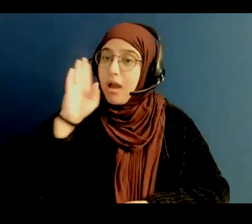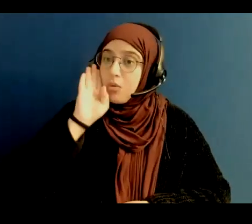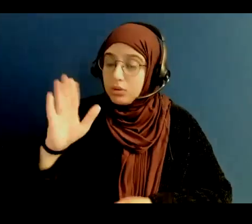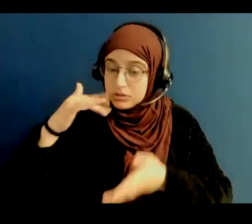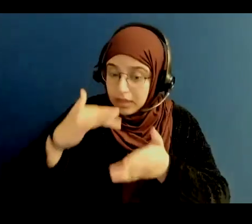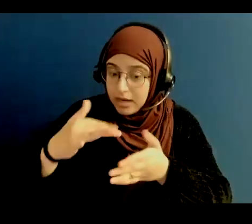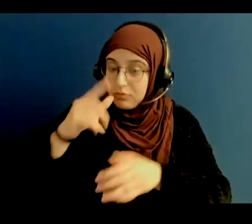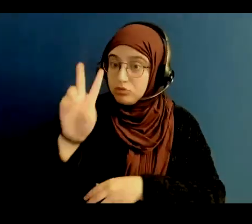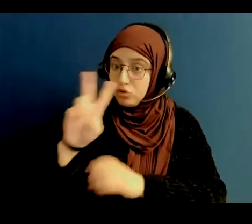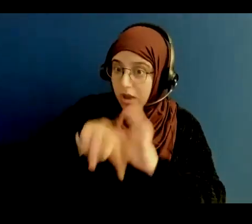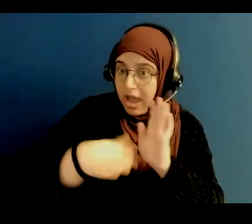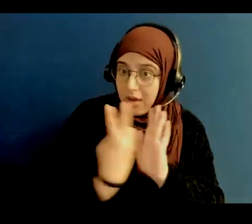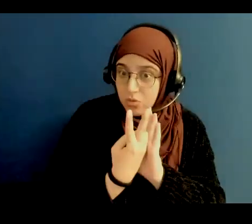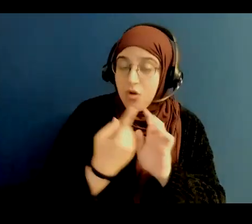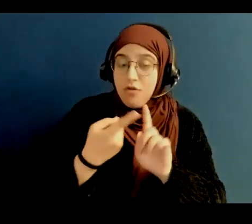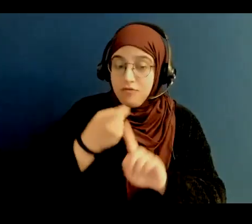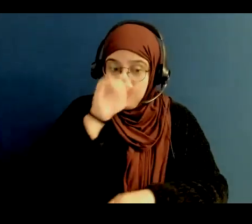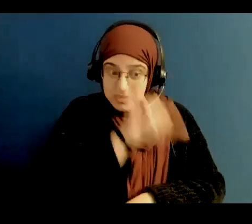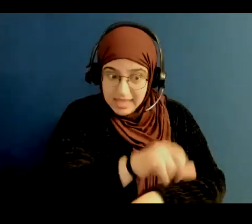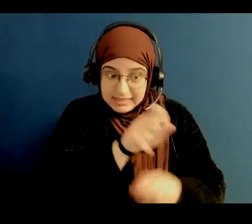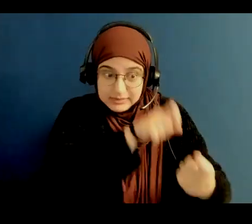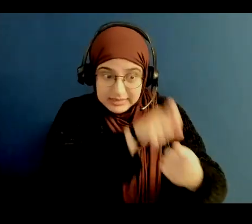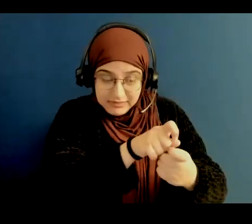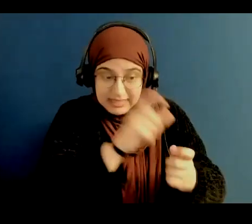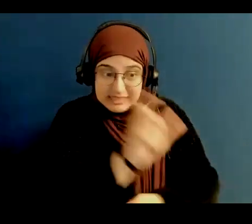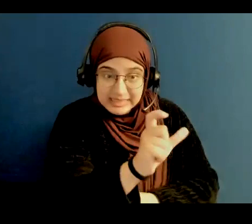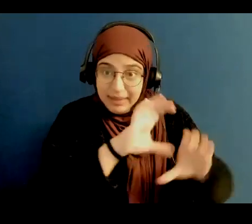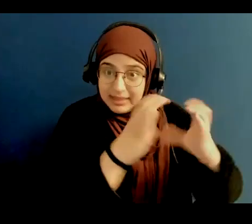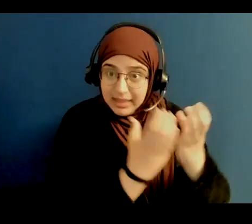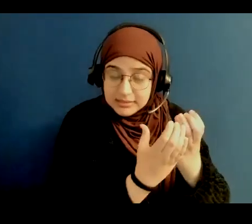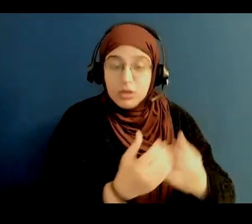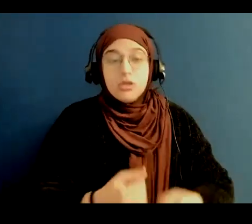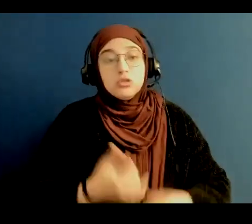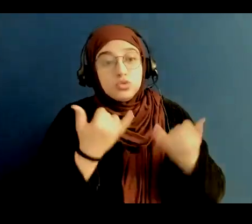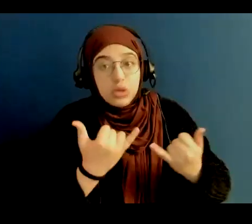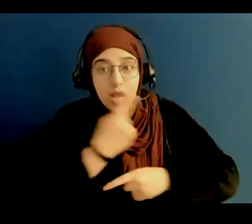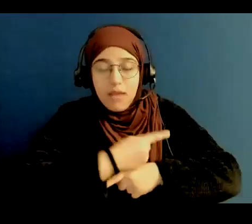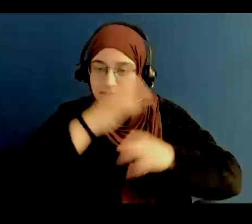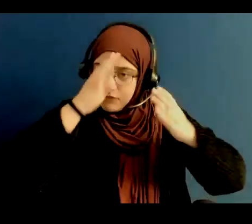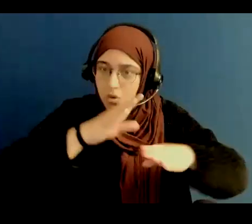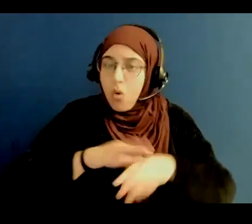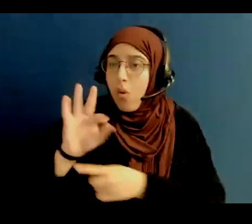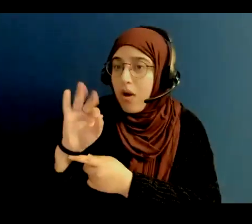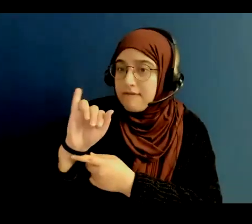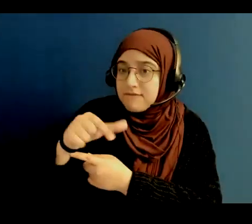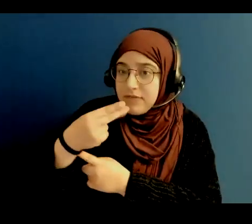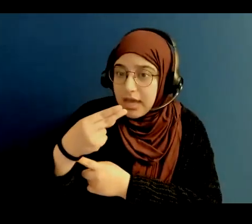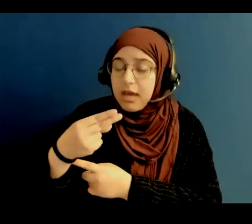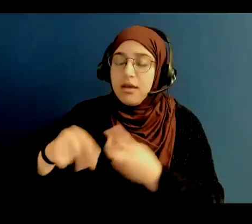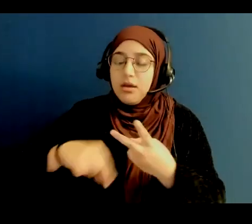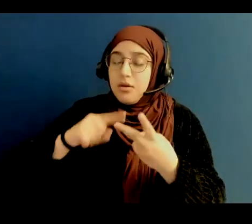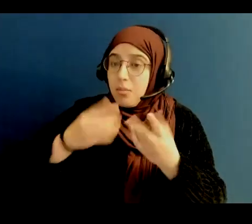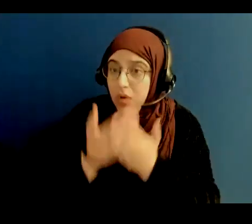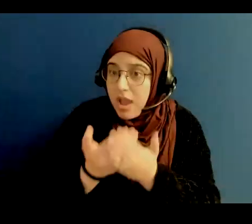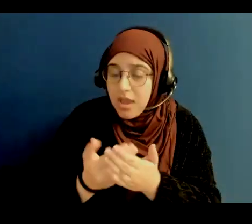from this specific Islamic course. Today will be about fiqh, or today will be about prayer, today will be about